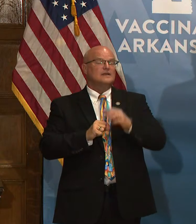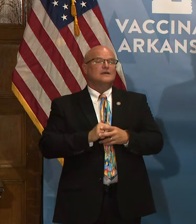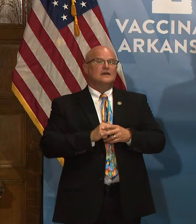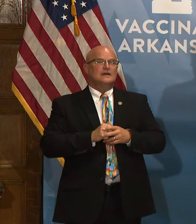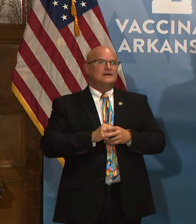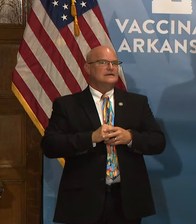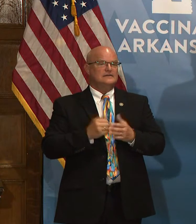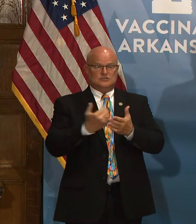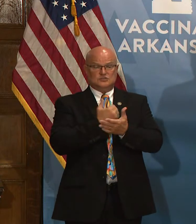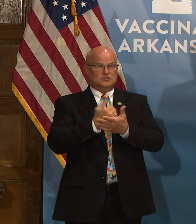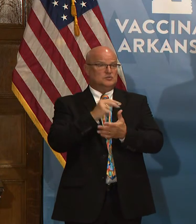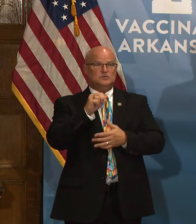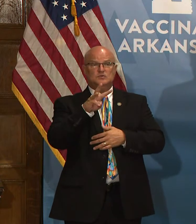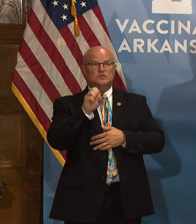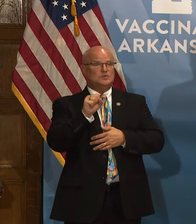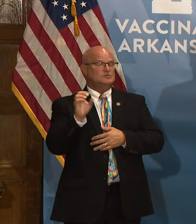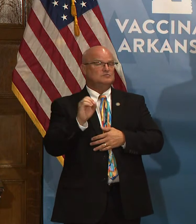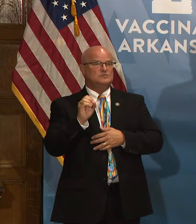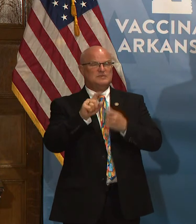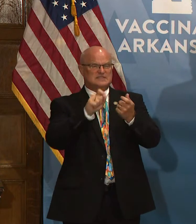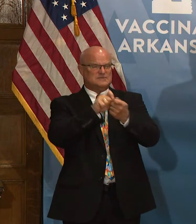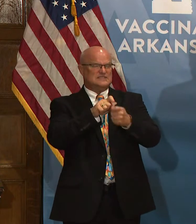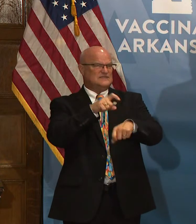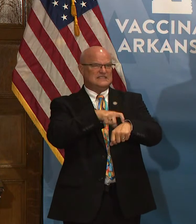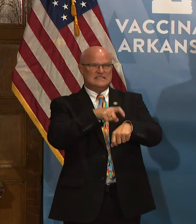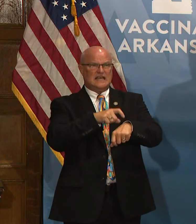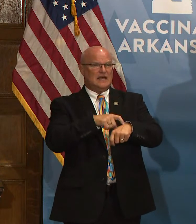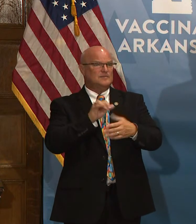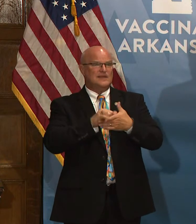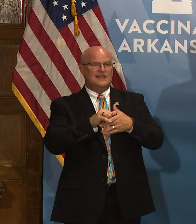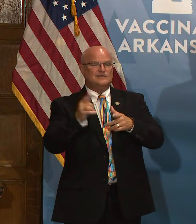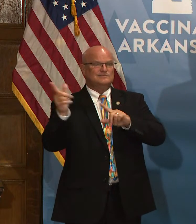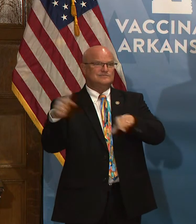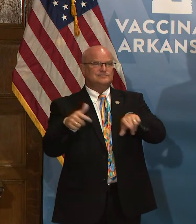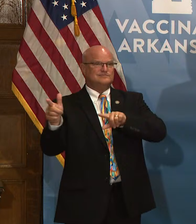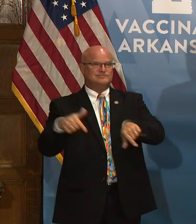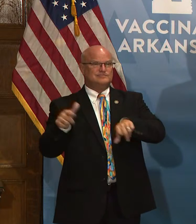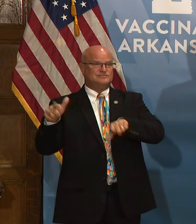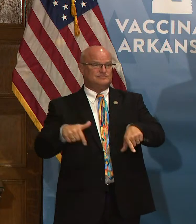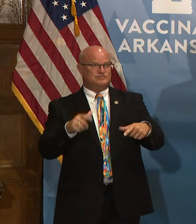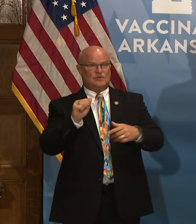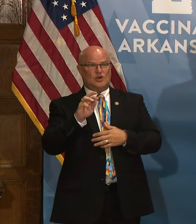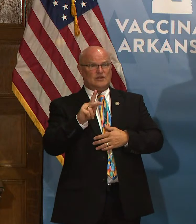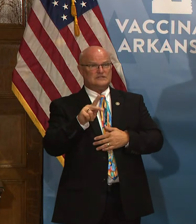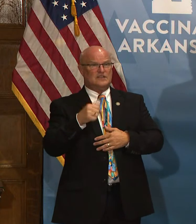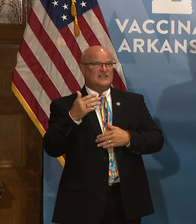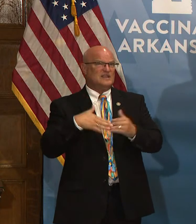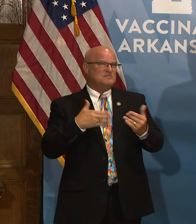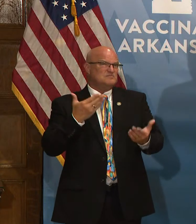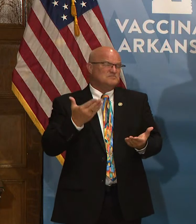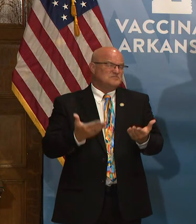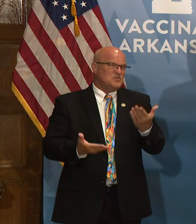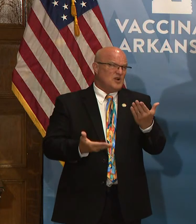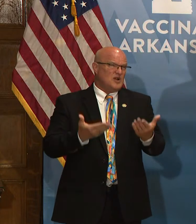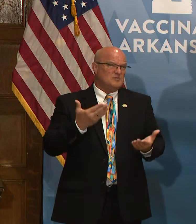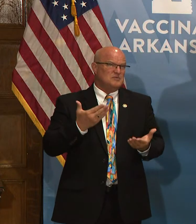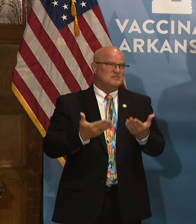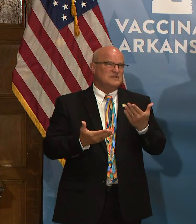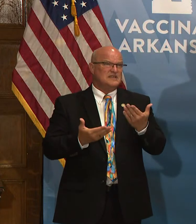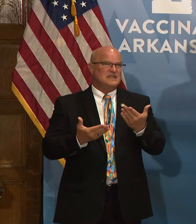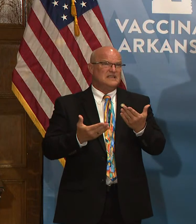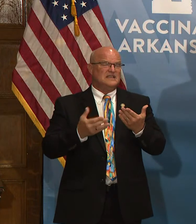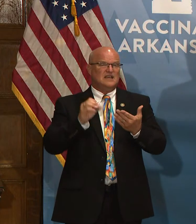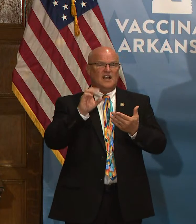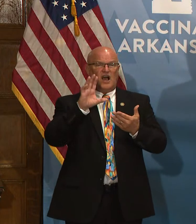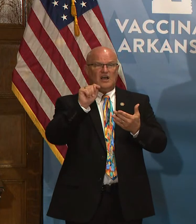there's not any new news in terms of a specific time frame that they will start coming, other than probably the first week